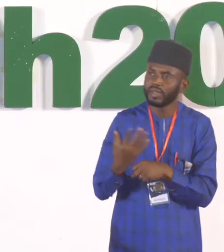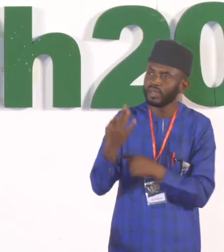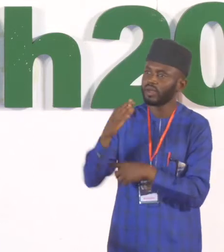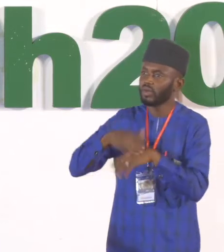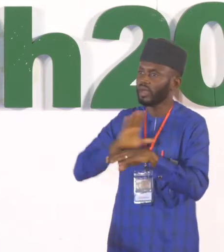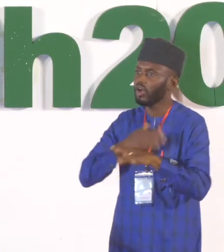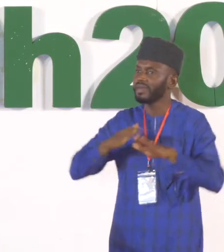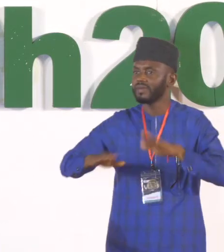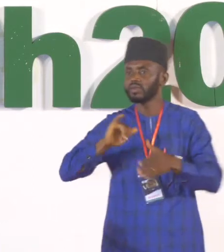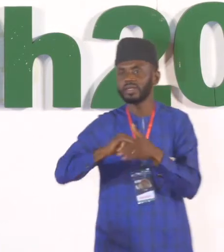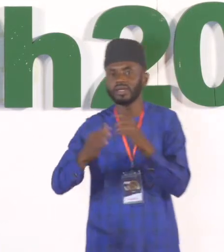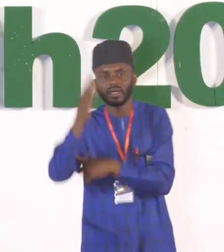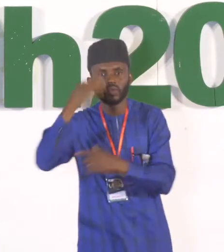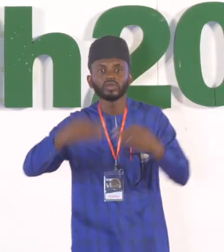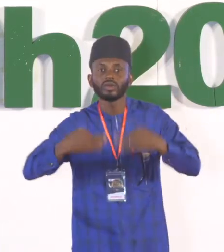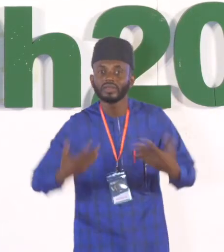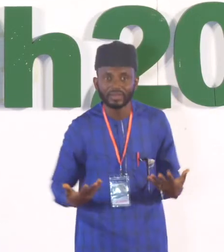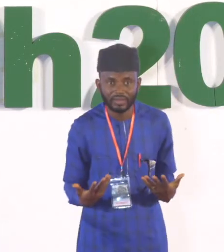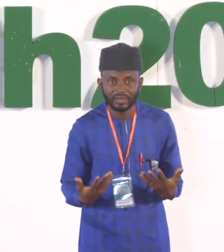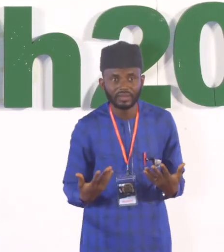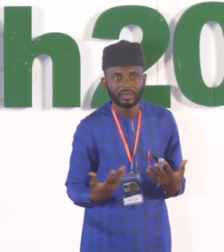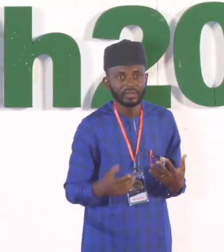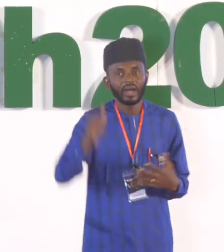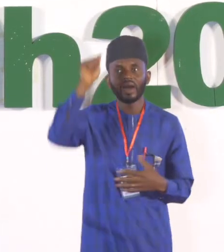passed? Adam will say,